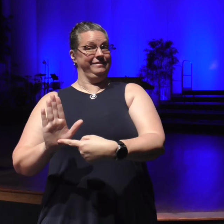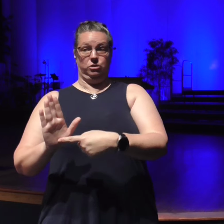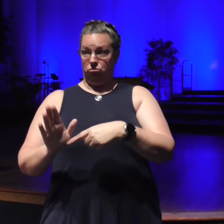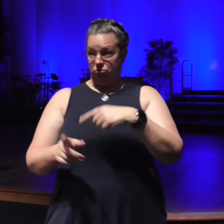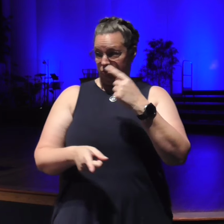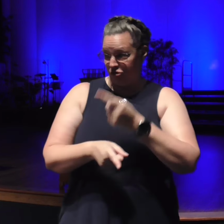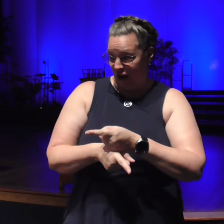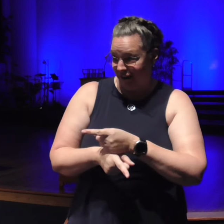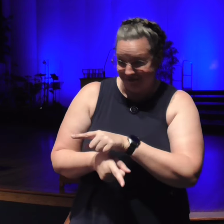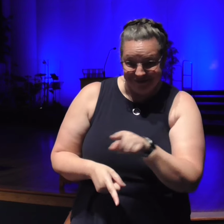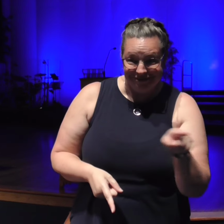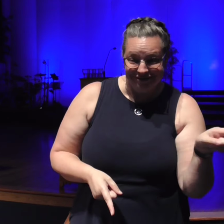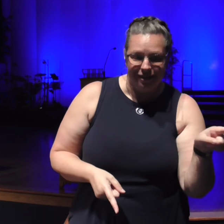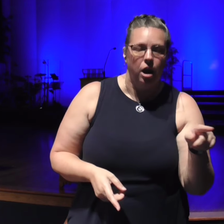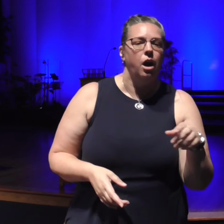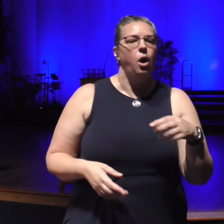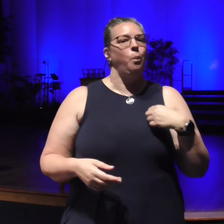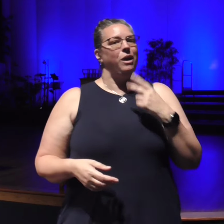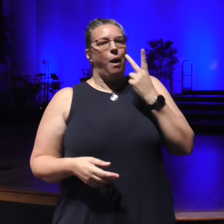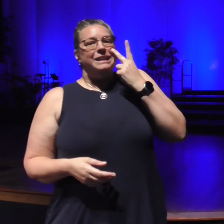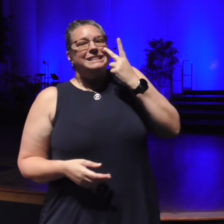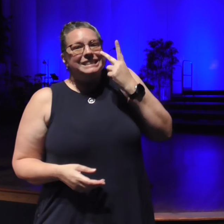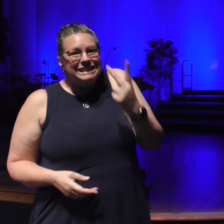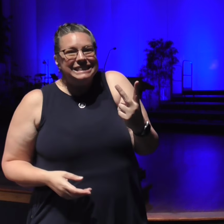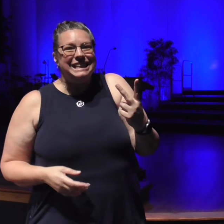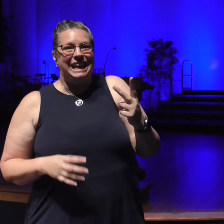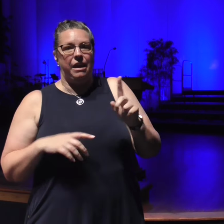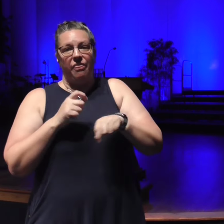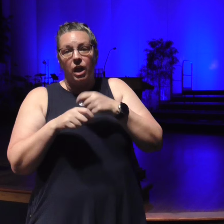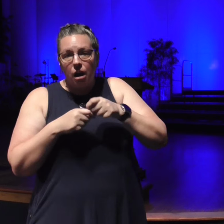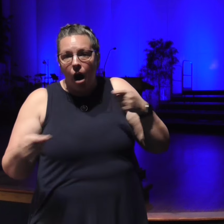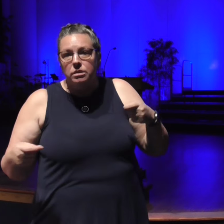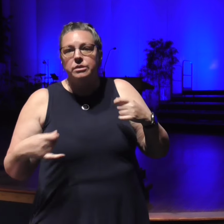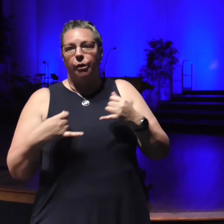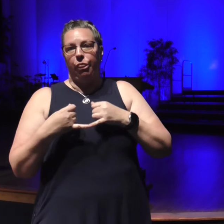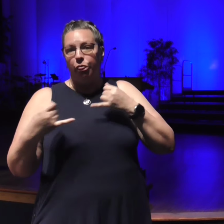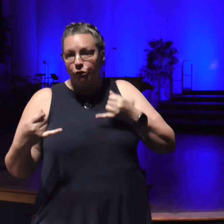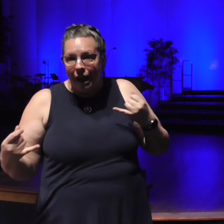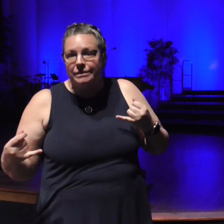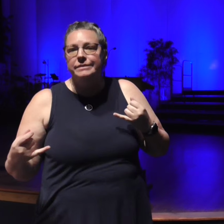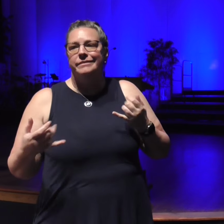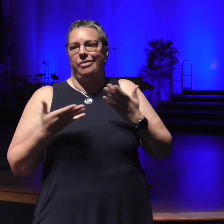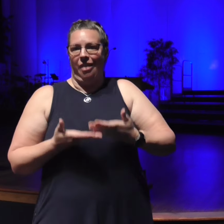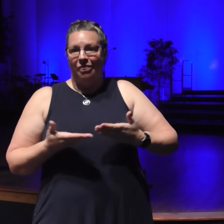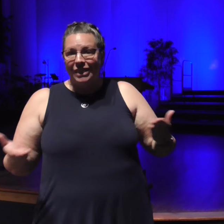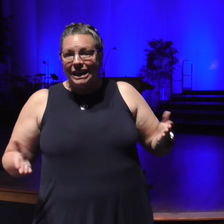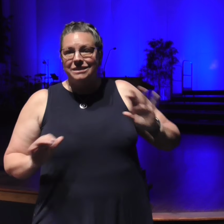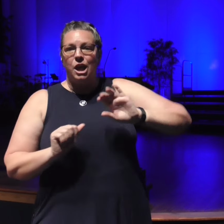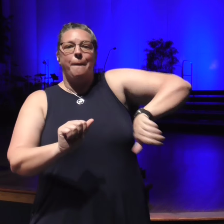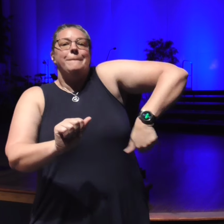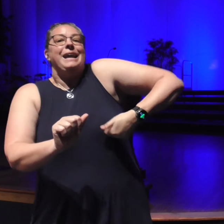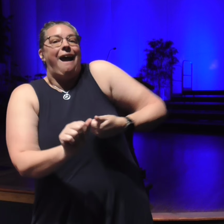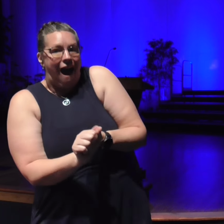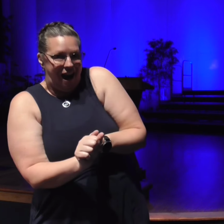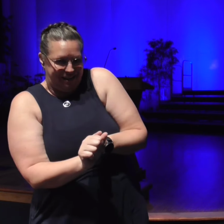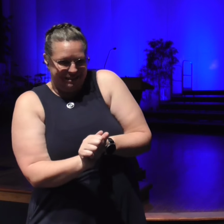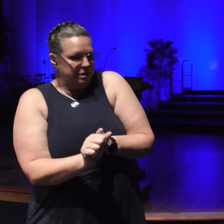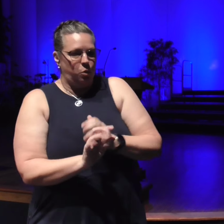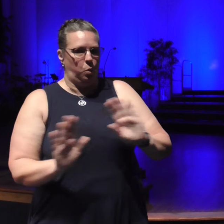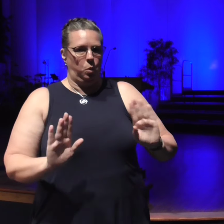We don't want people to see the knots and the threads and all those things that are behind the